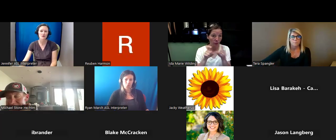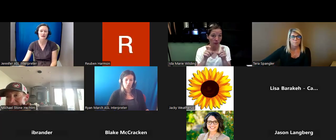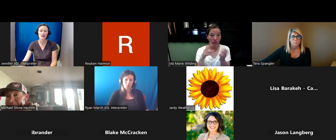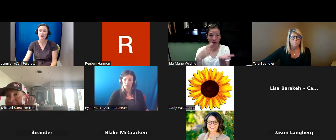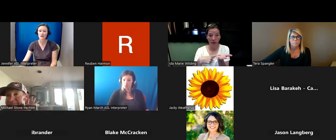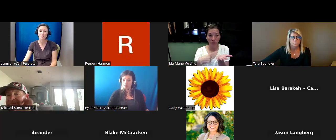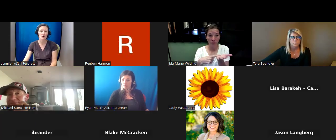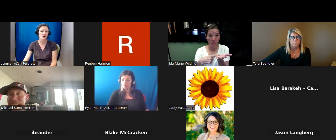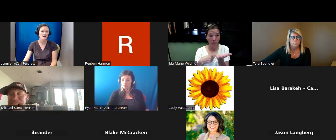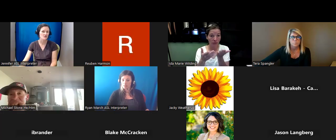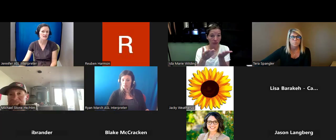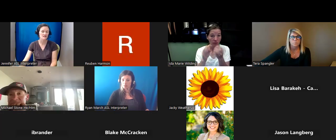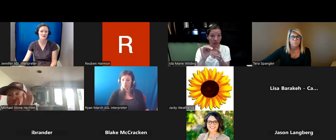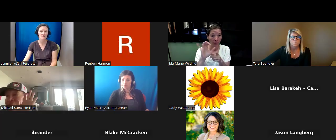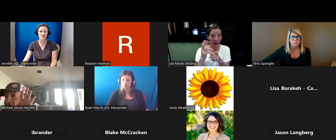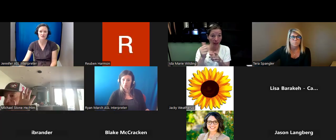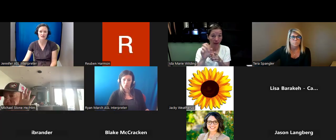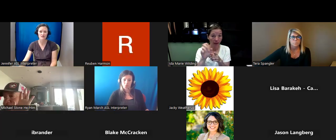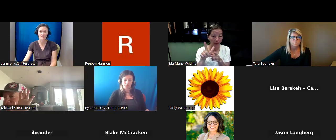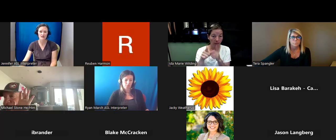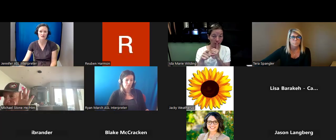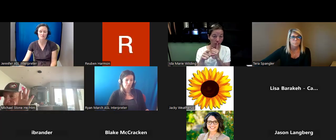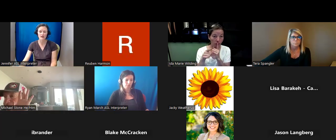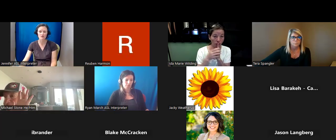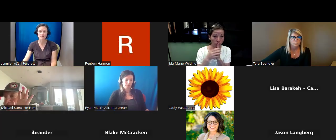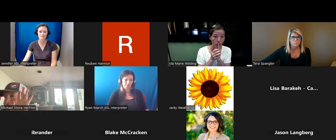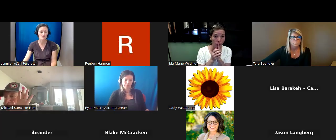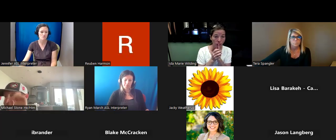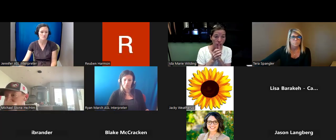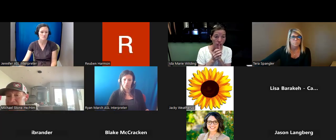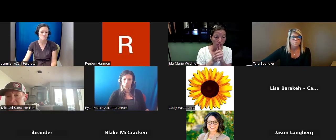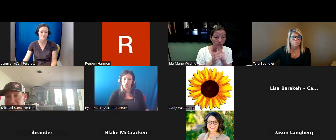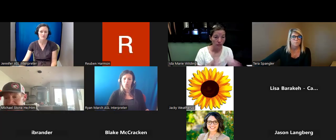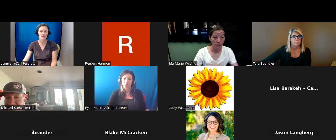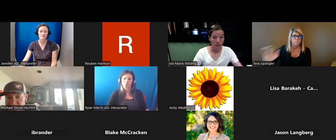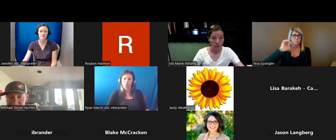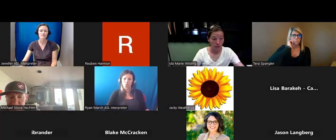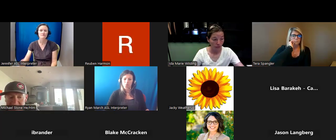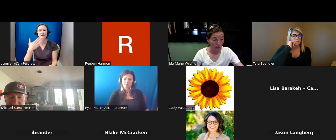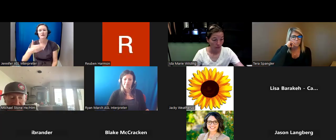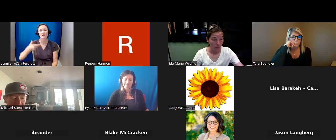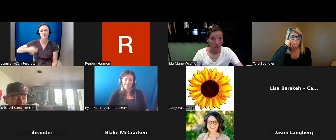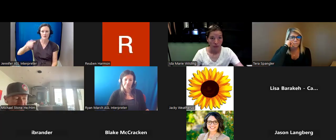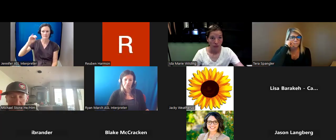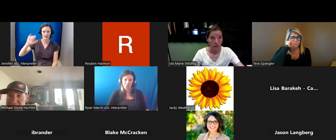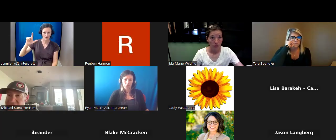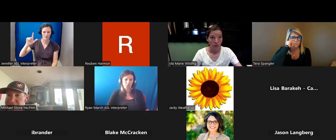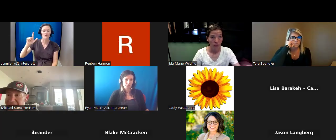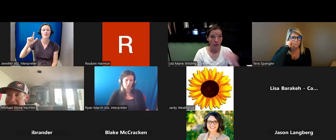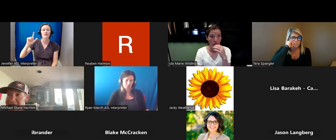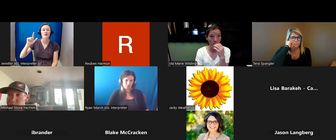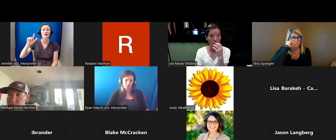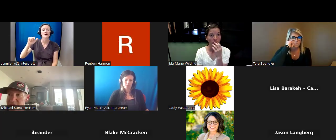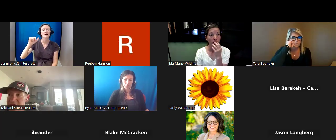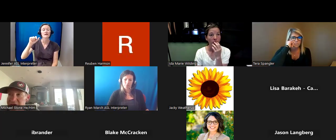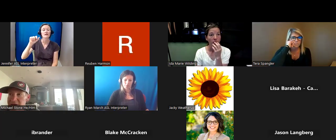Yeah, okay. Any more questions or discussion on that, Michael? Thank you, Michael speaking. If we could just